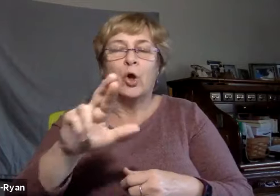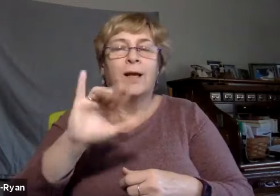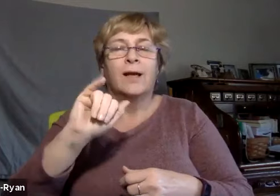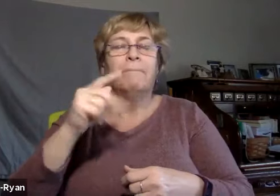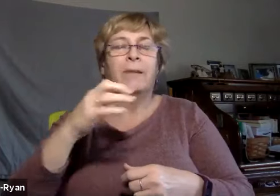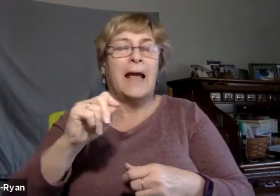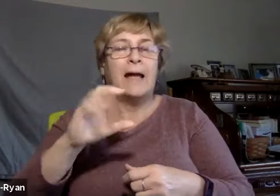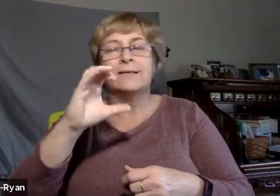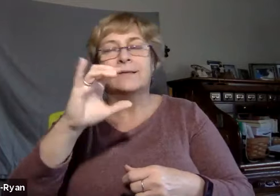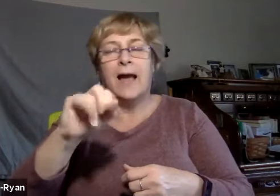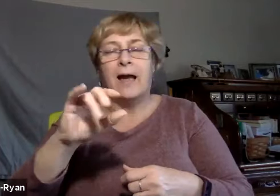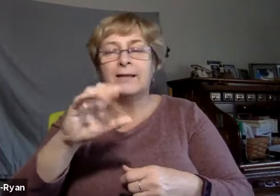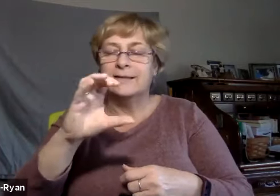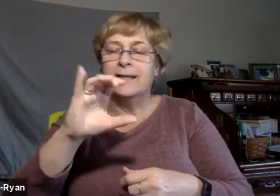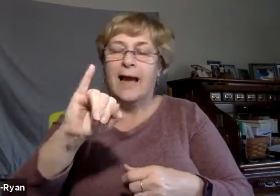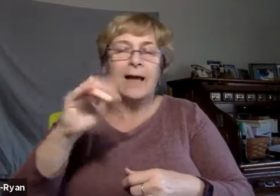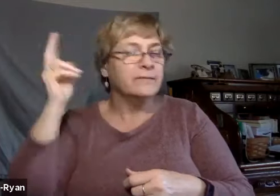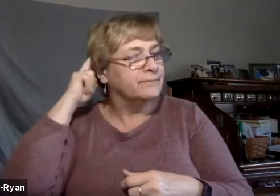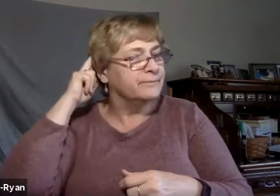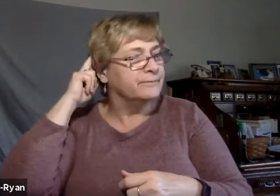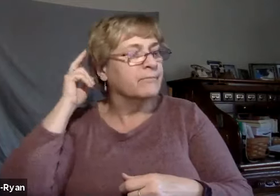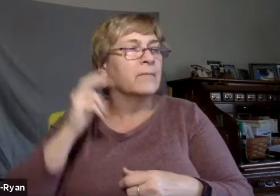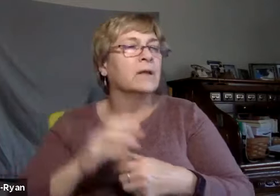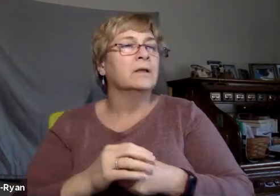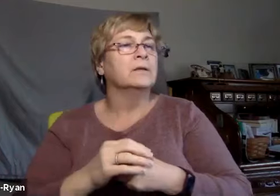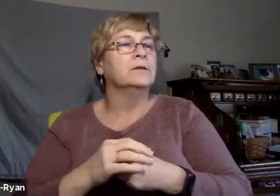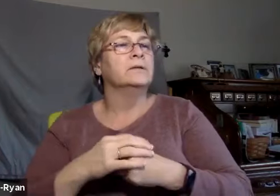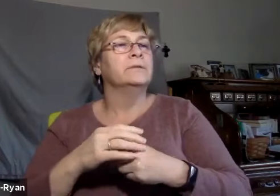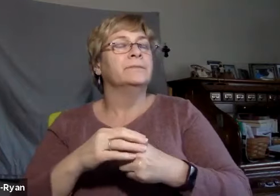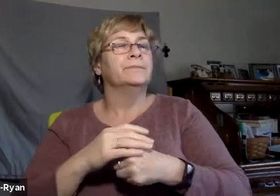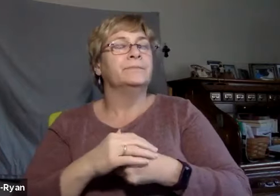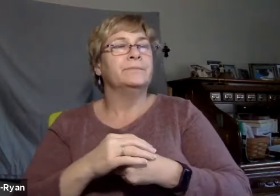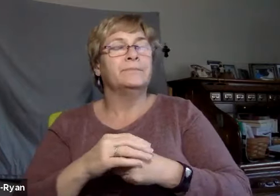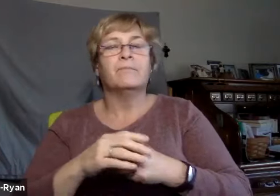a cochlear implant? A CI is what they're called, and this is the sign.